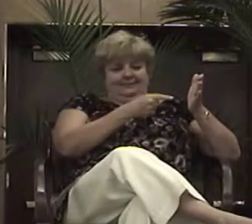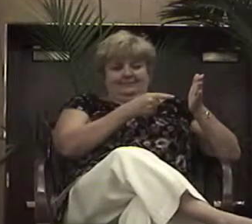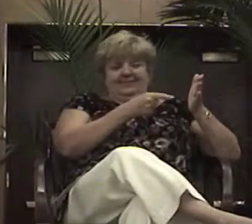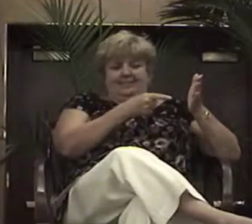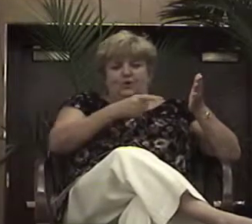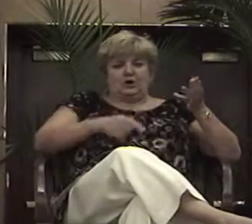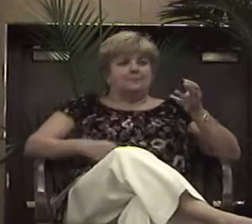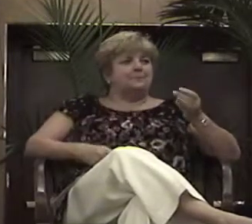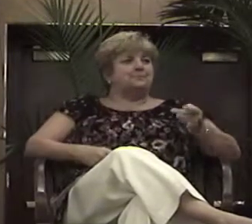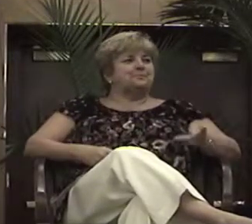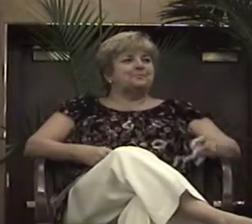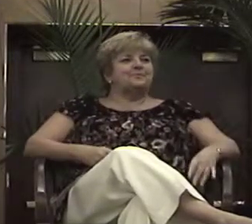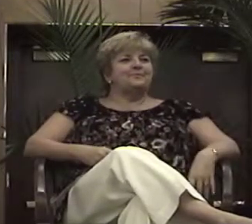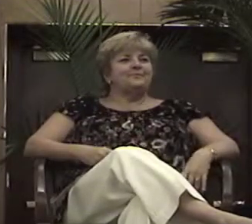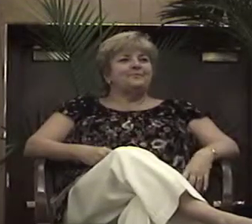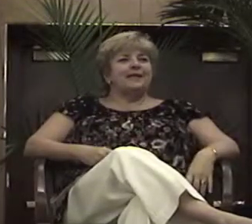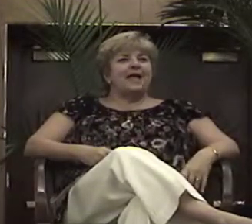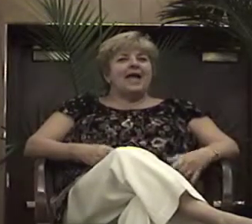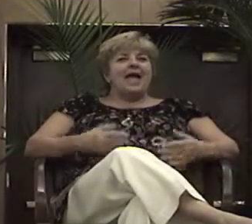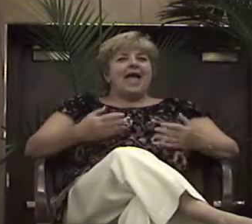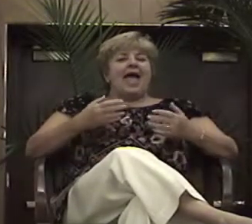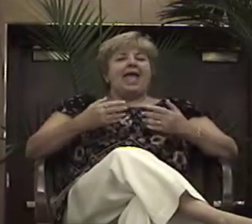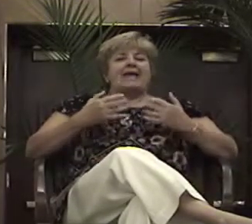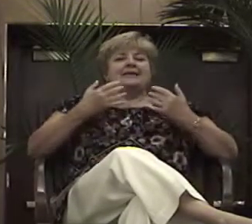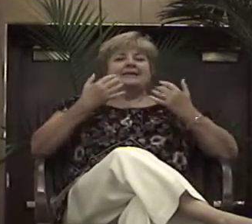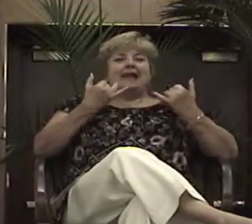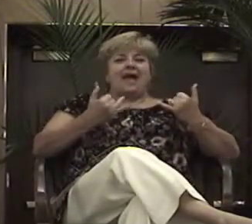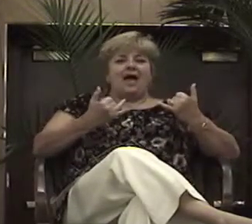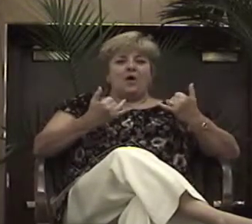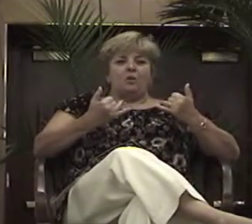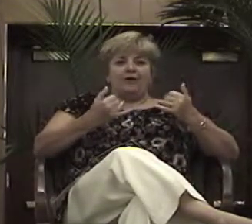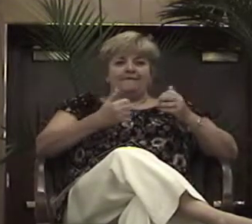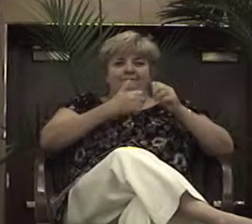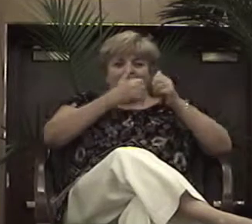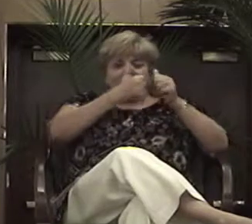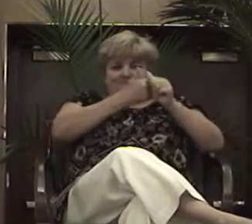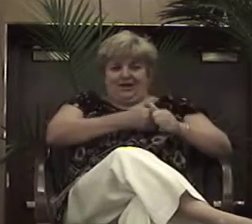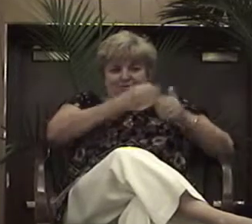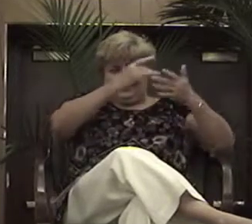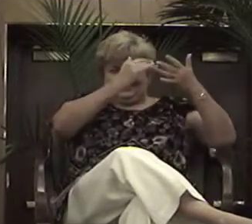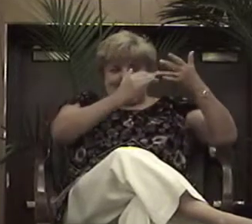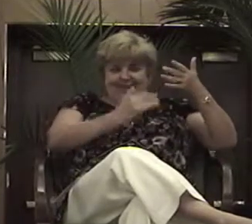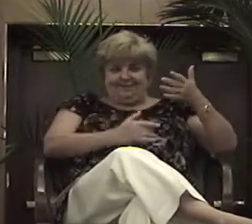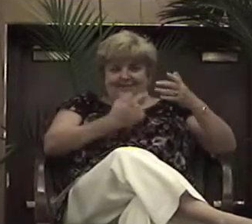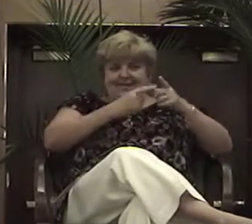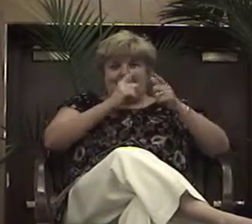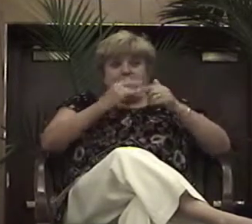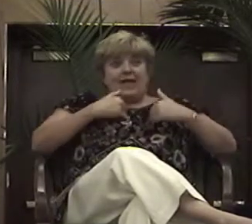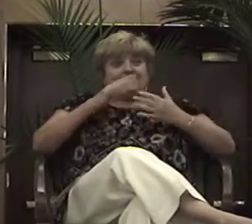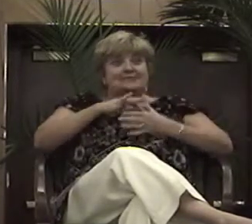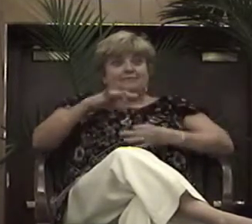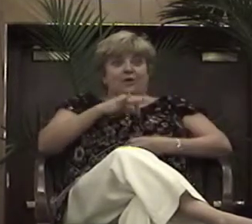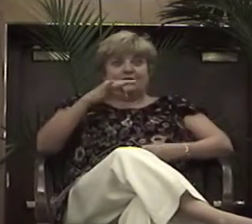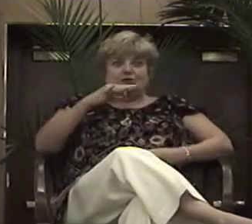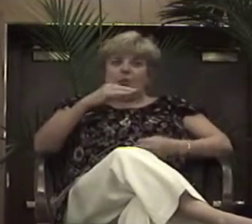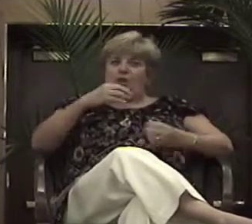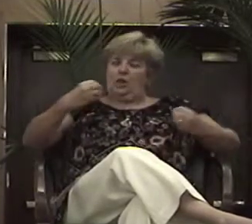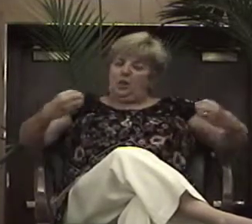Having had a spiritual awakening as a result of these steps. What is a spiritual awakening in the dictionary? A complete transformation